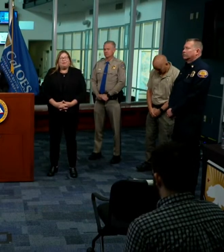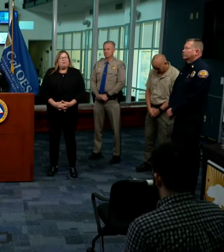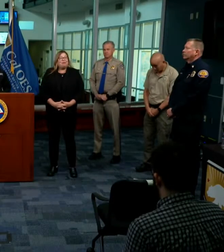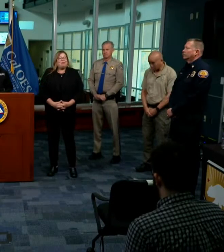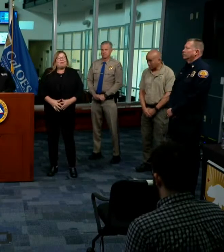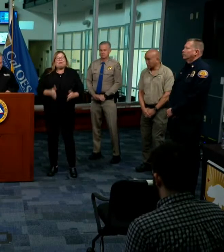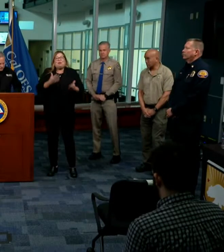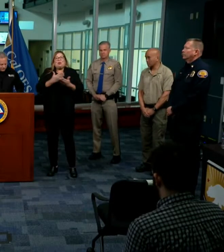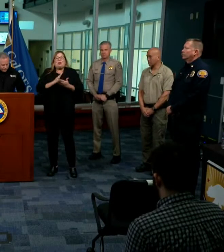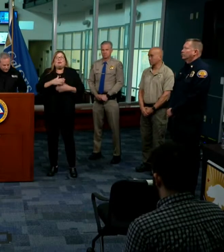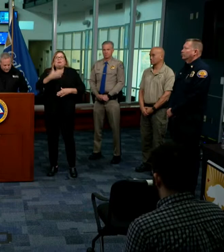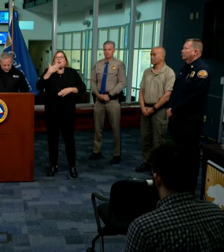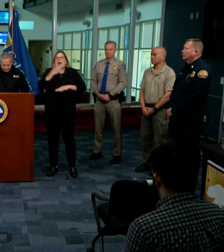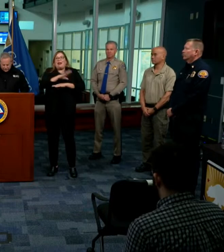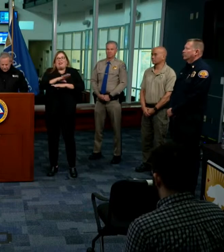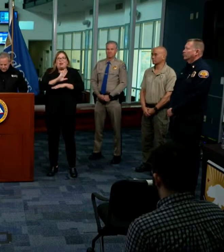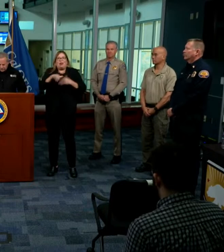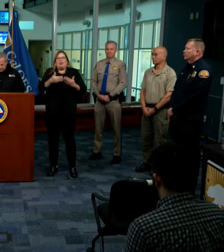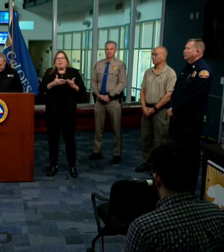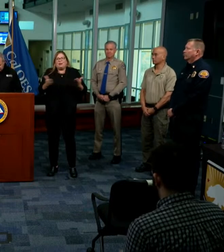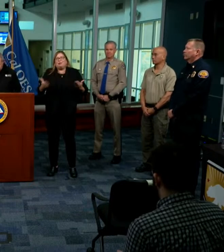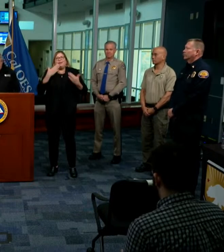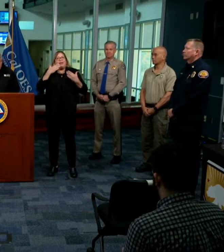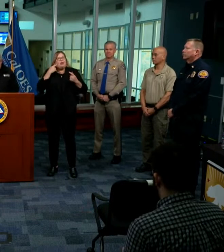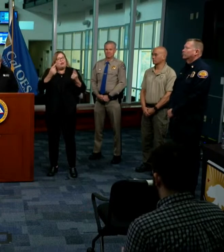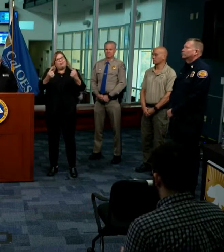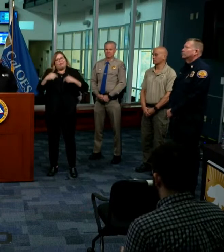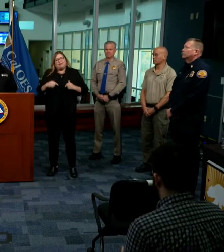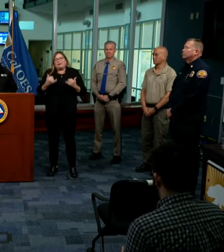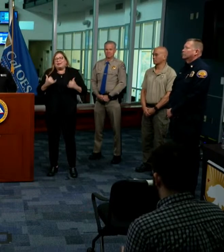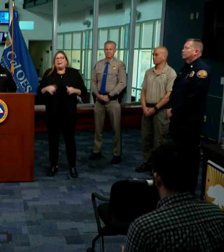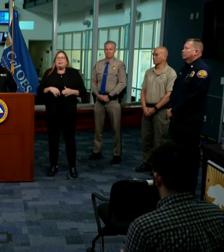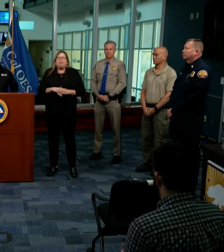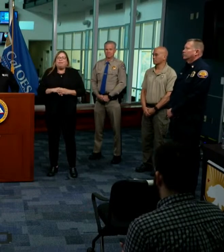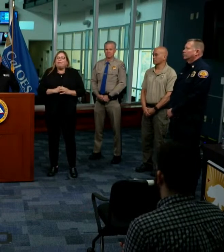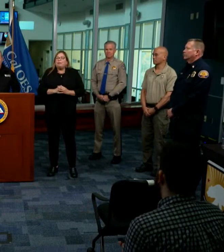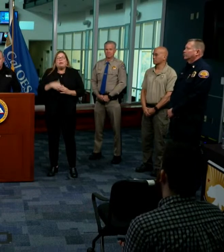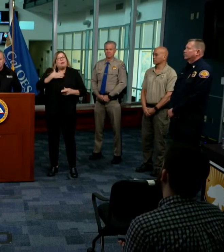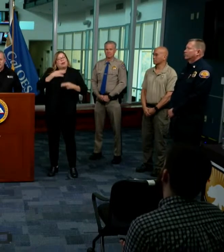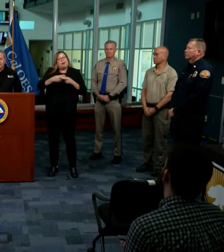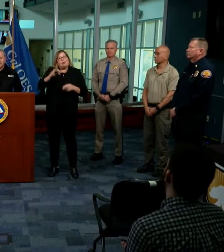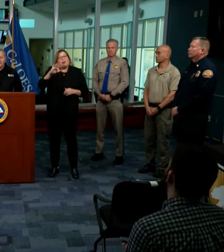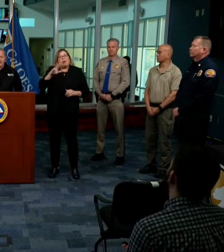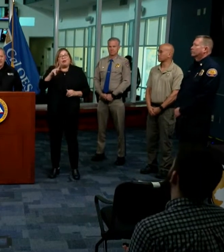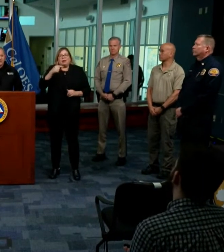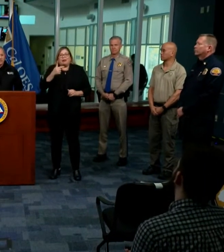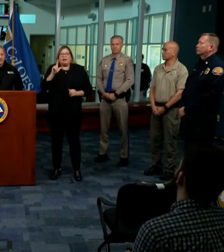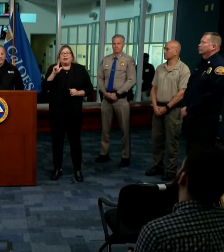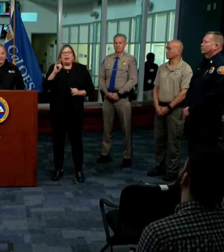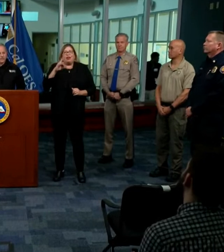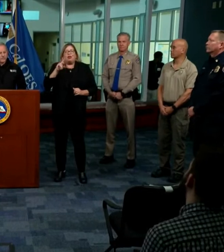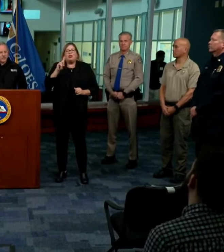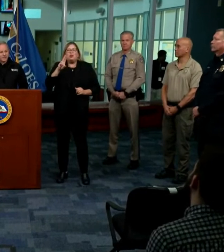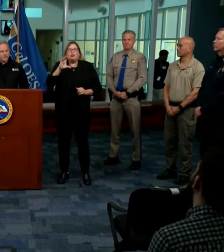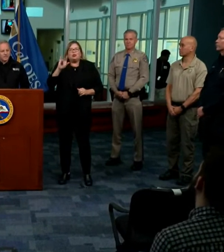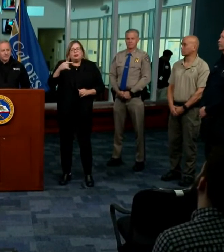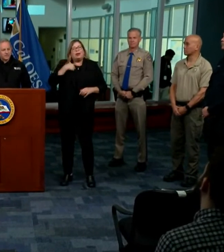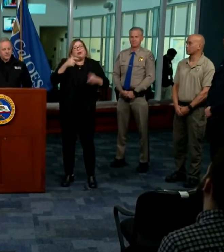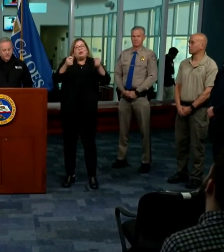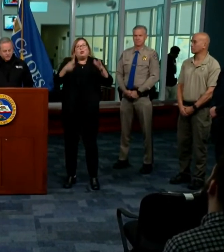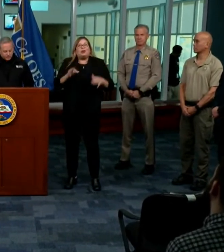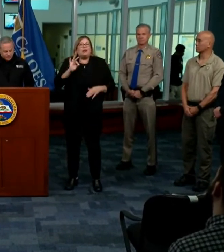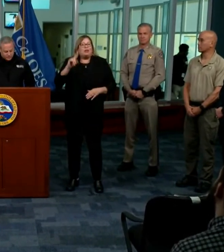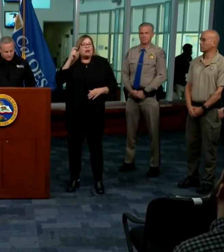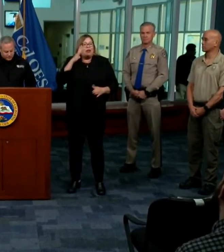All right. Well, good afternoon, everyone. Thanks for coming in and spending a little time with us. I'm Mark Gillarducci. I'm the Director of the Governor's Office